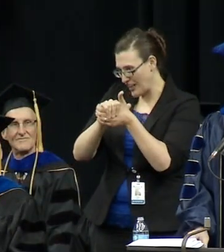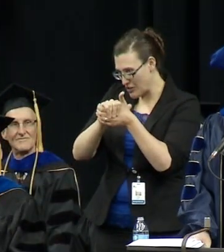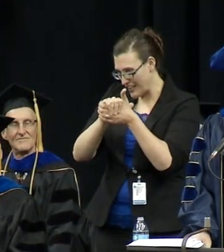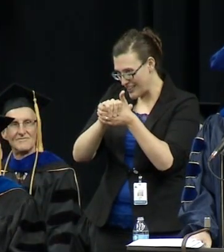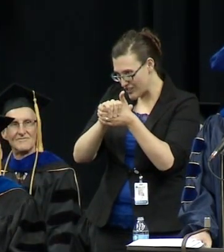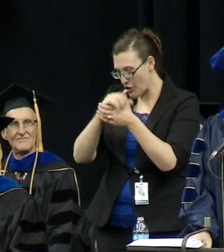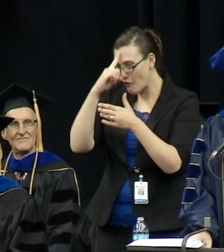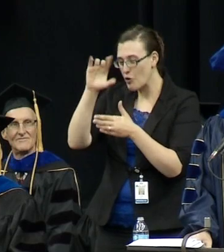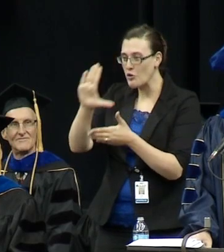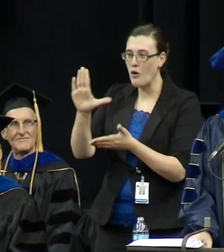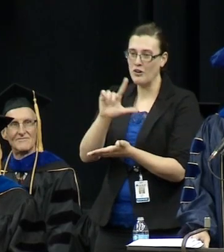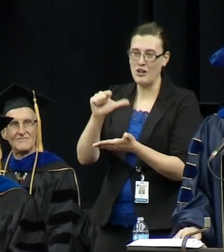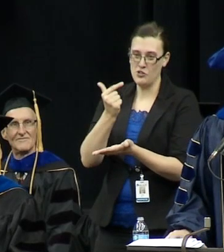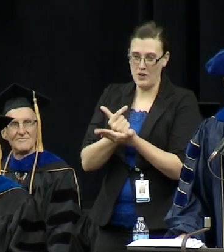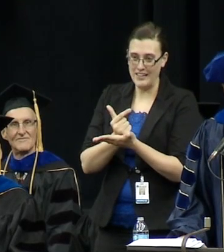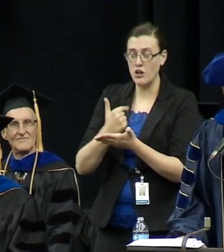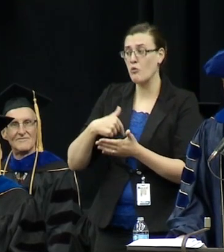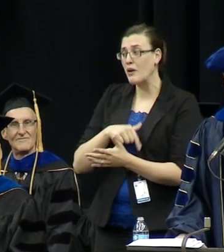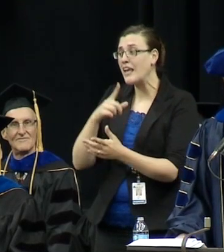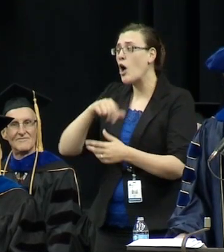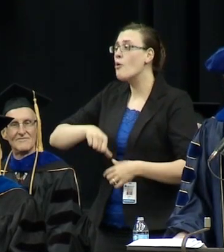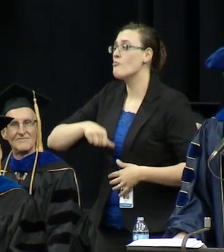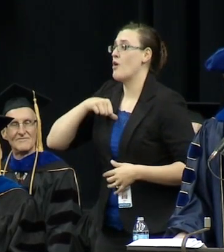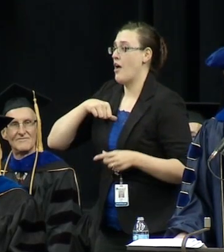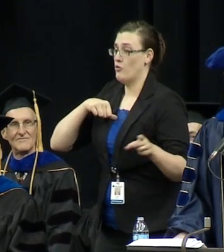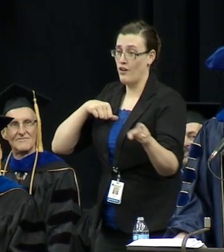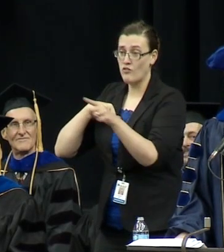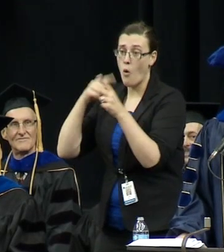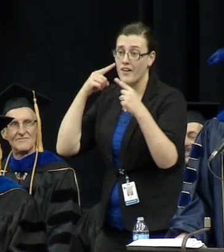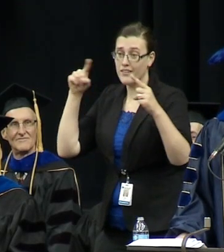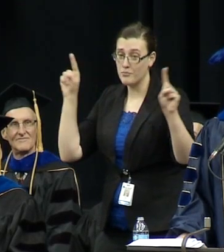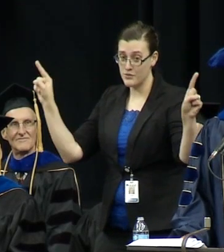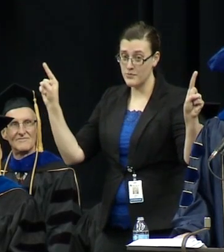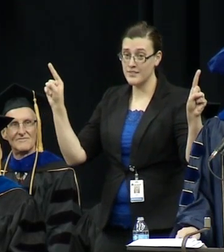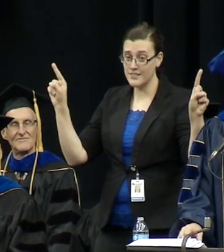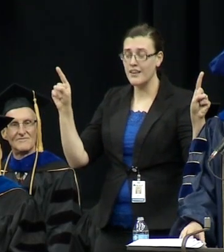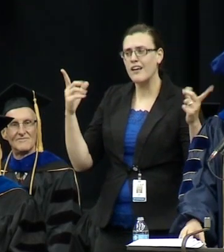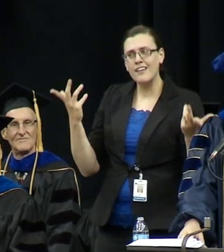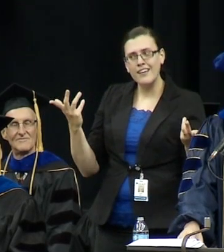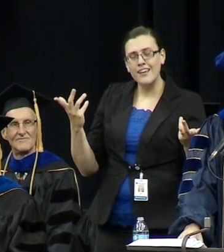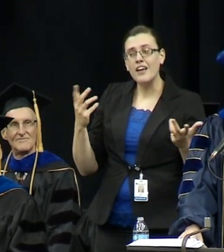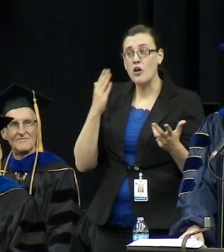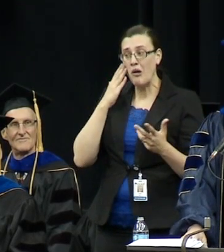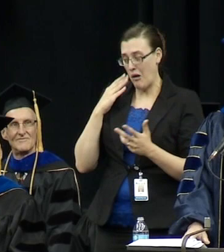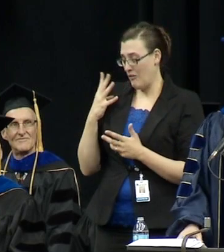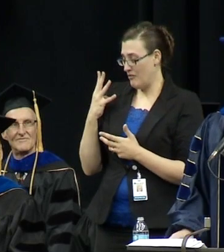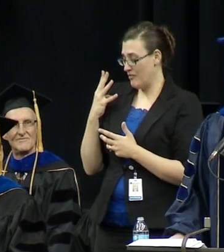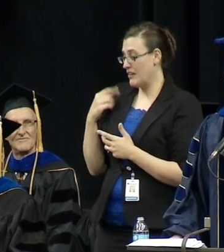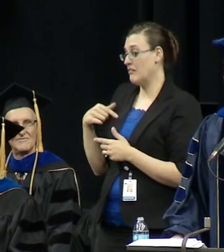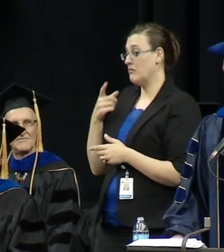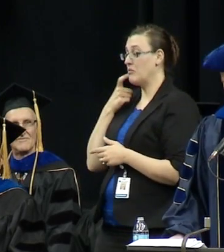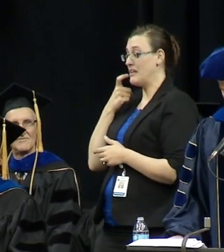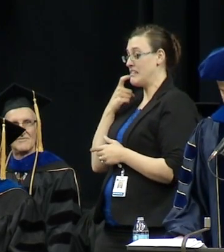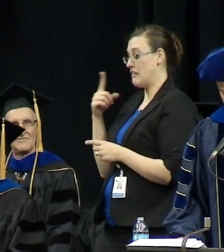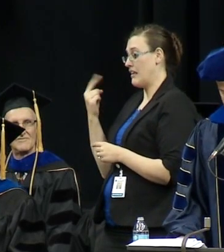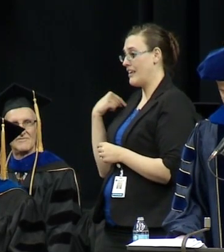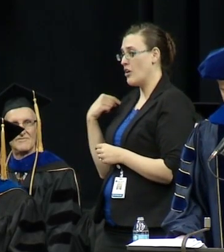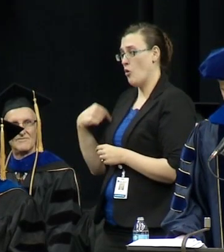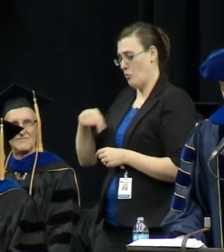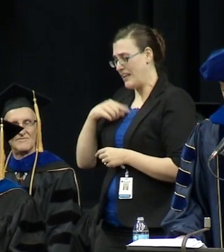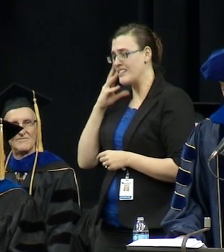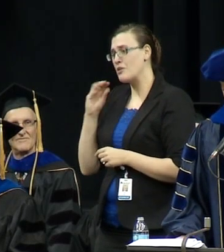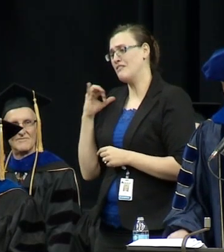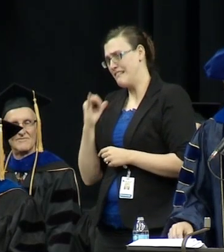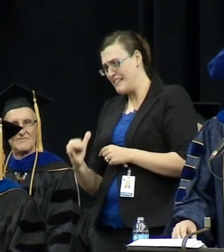congratulations on your graduation. We are very proud of your accomplishment because not long ago, we too were graduating just like